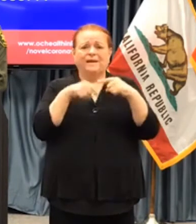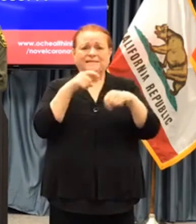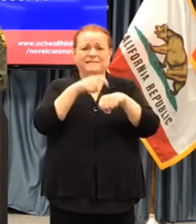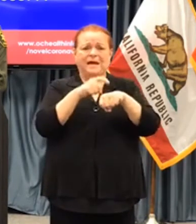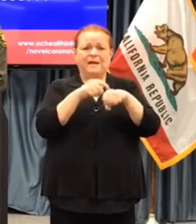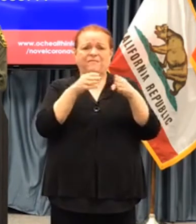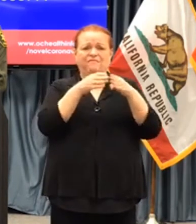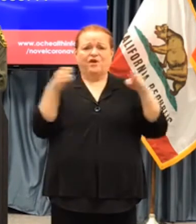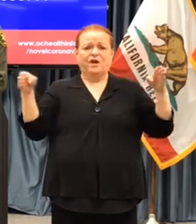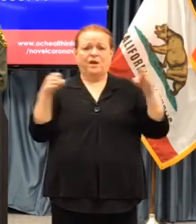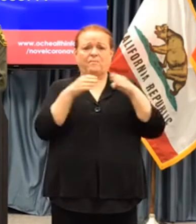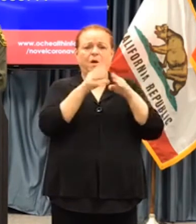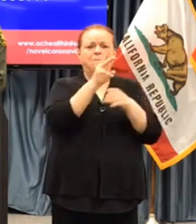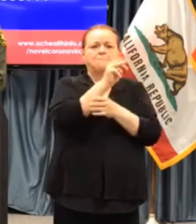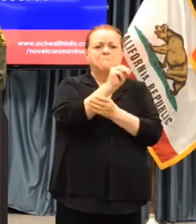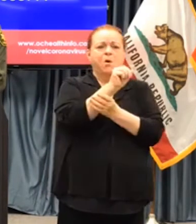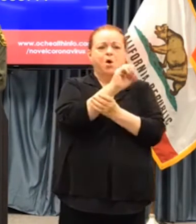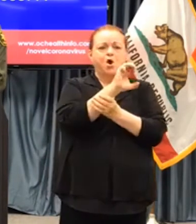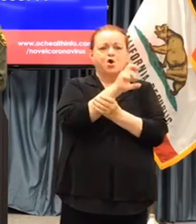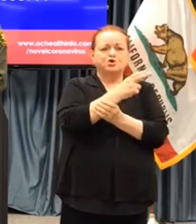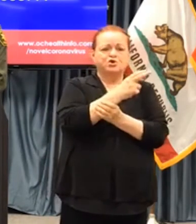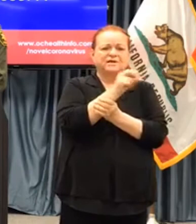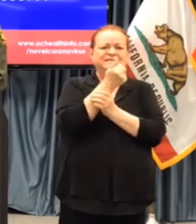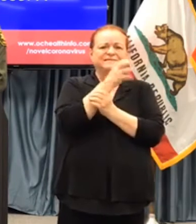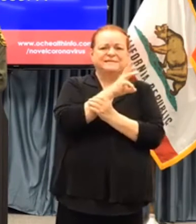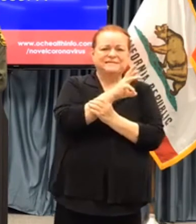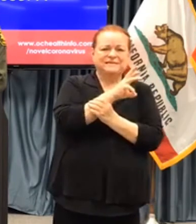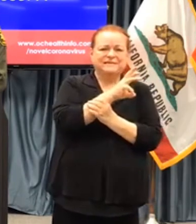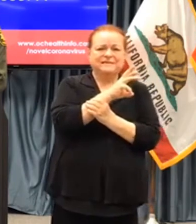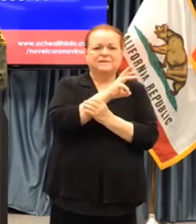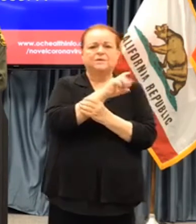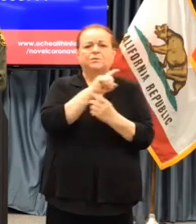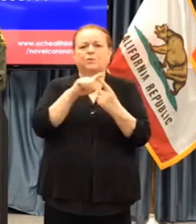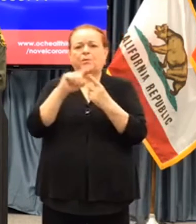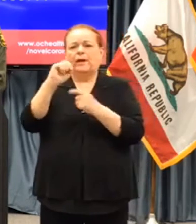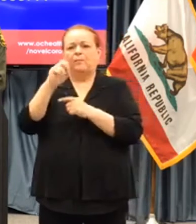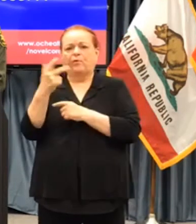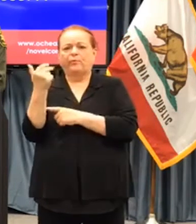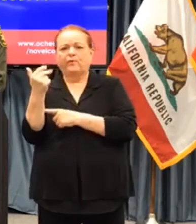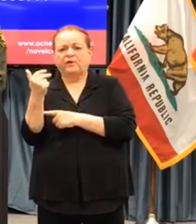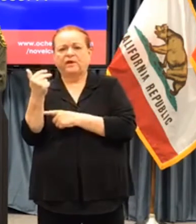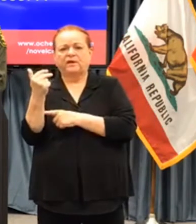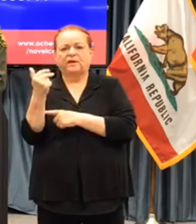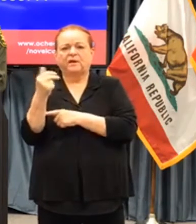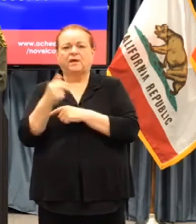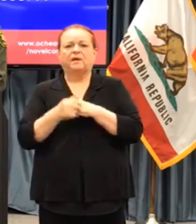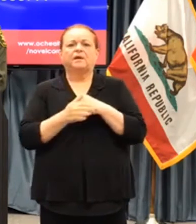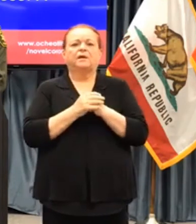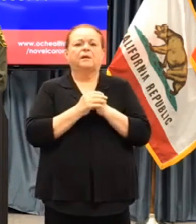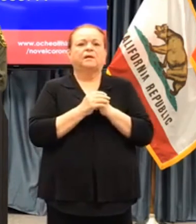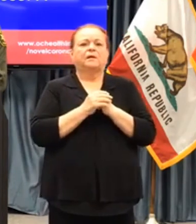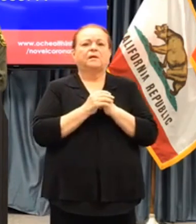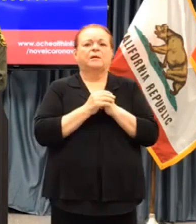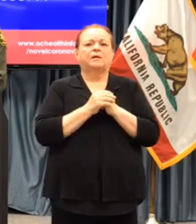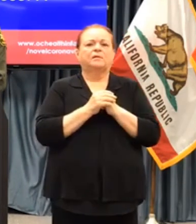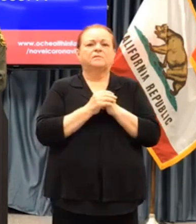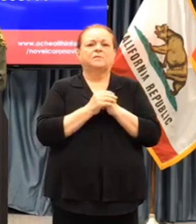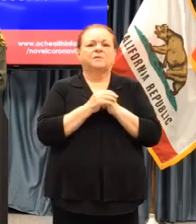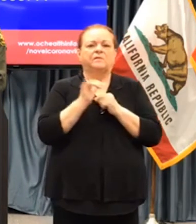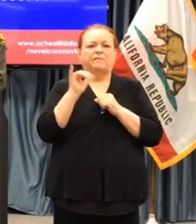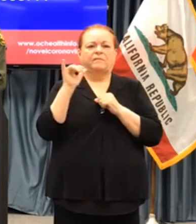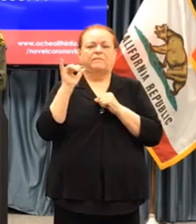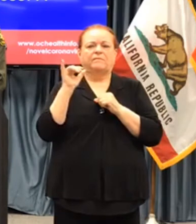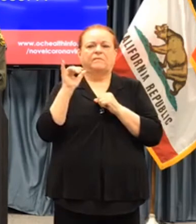reporting was March 16th to April 13th, 2019 to 2020. March 16th to April 13th. I